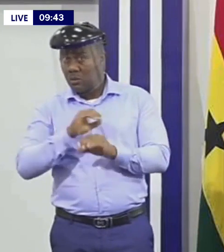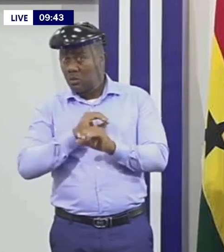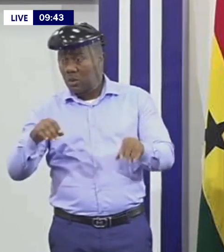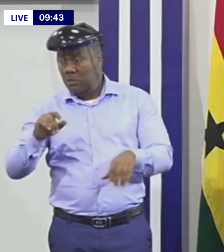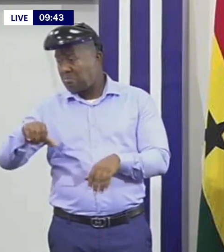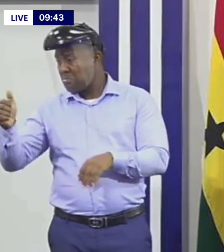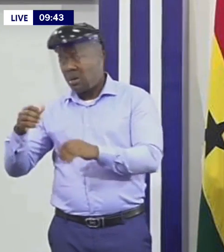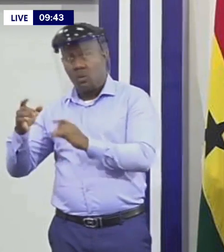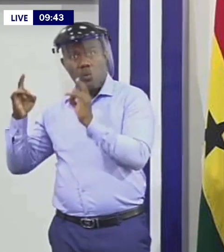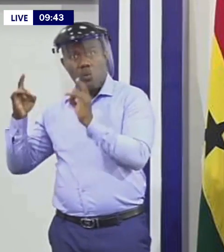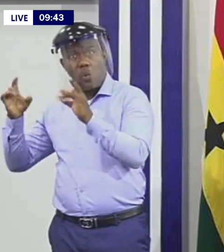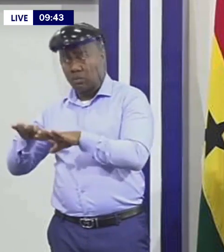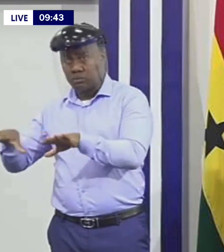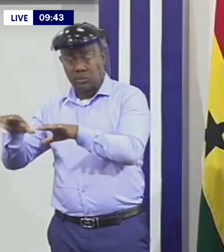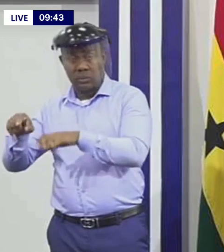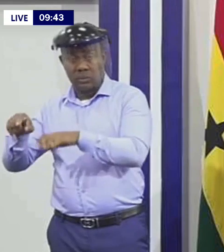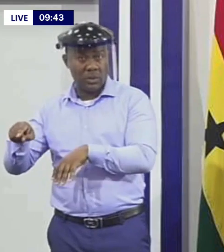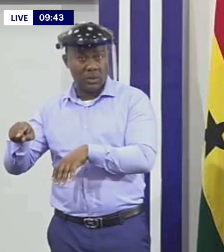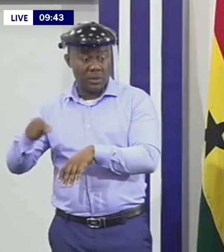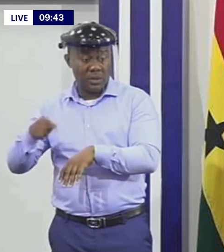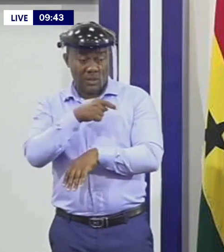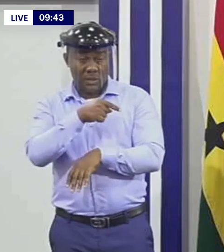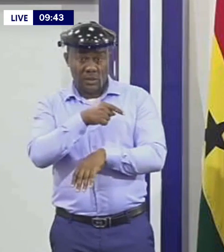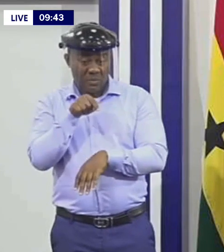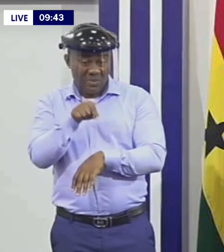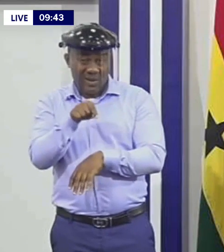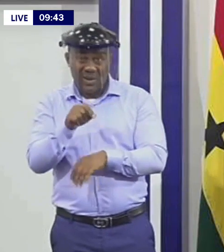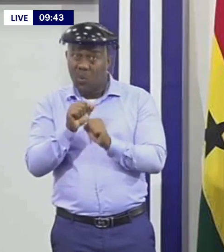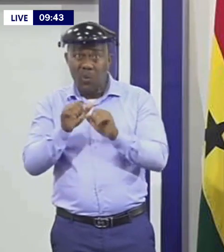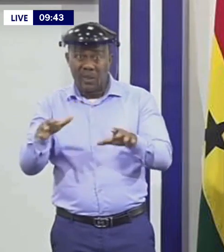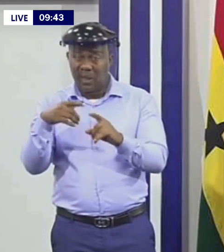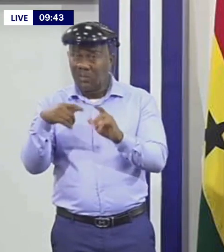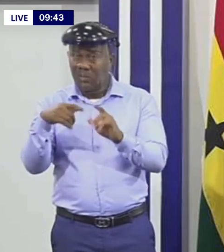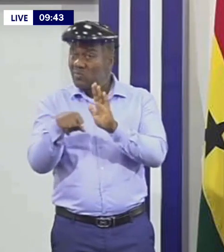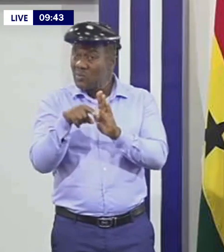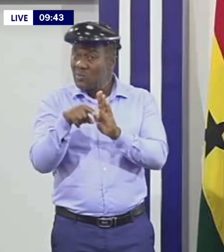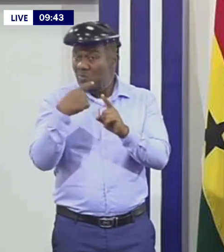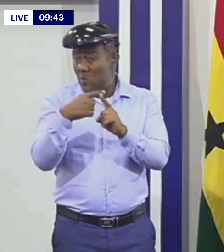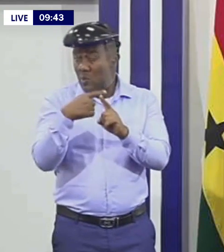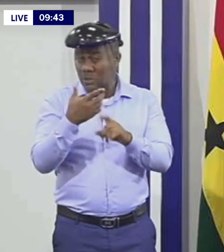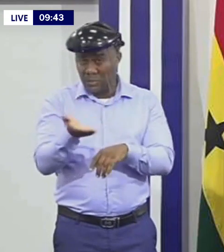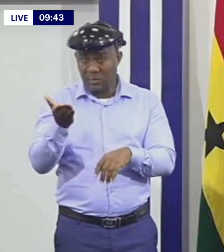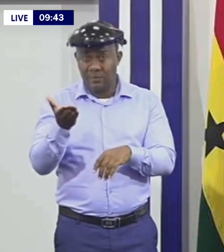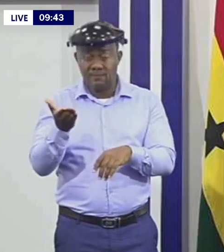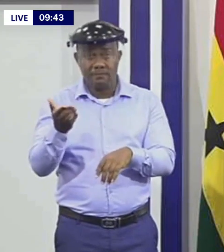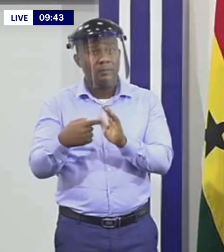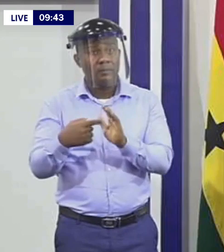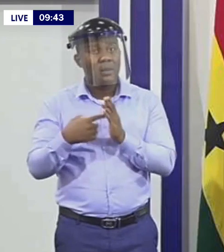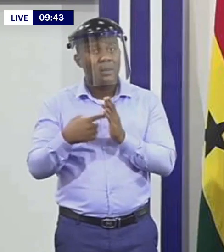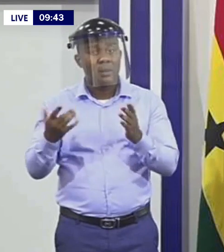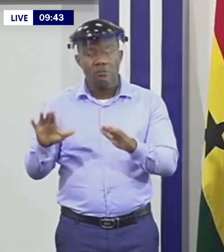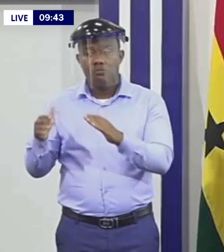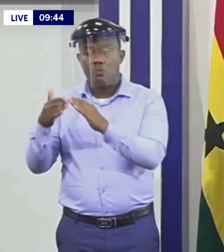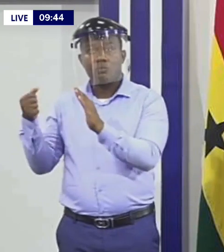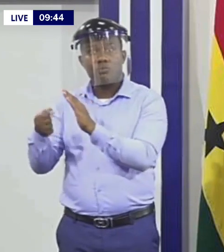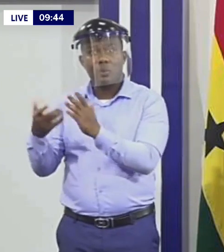and areas without cases, the strategy is to strictly prevent introduction. This requires quarantine